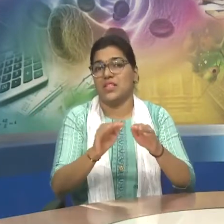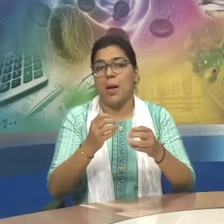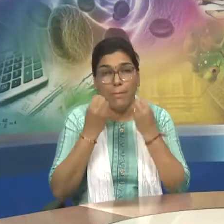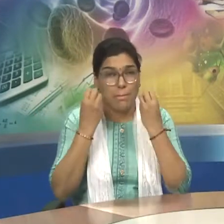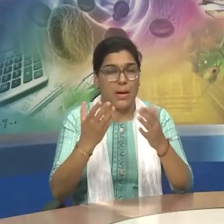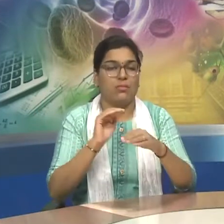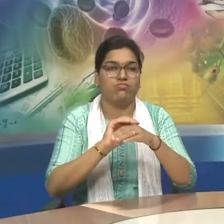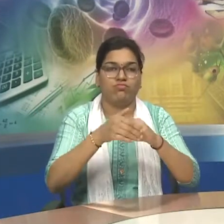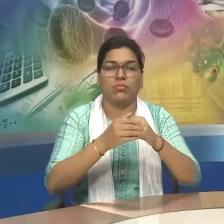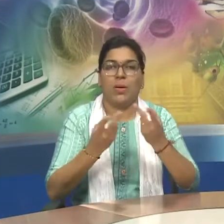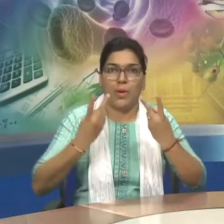work